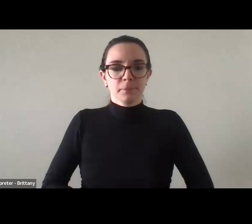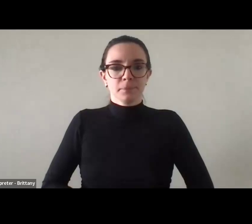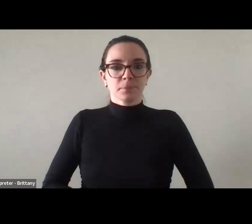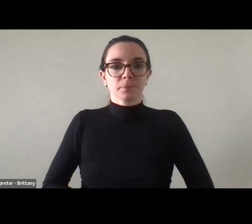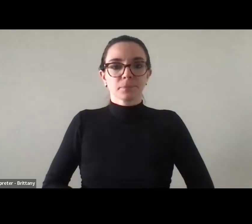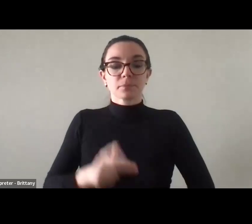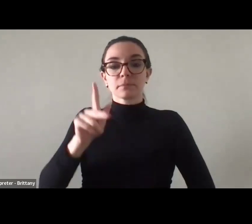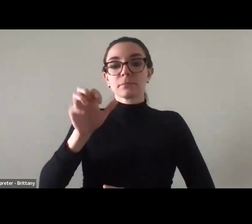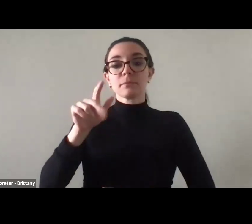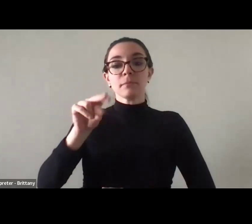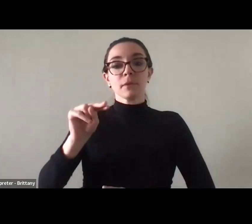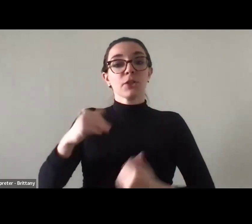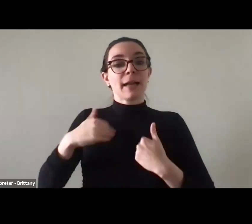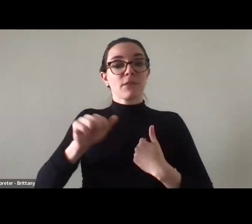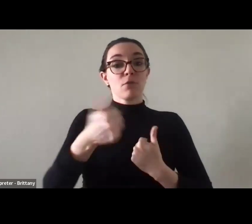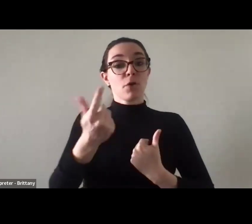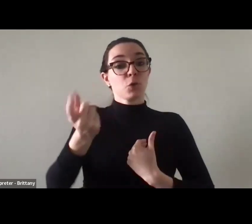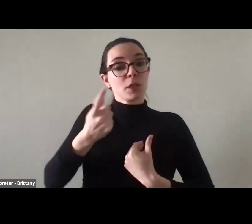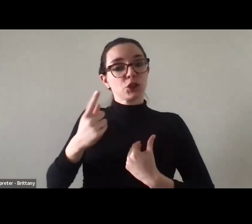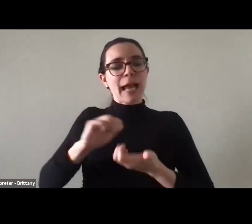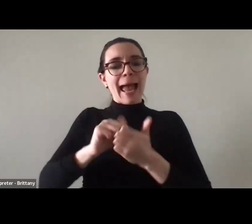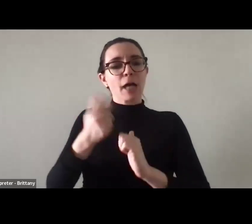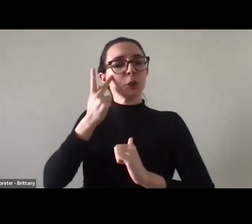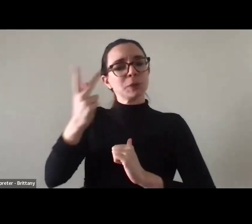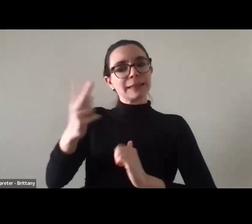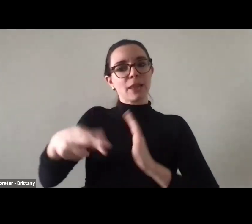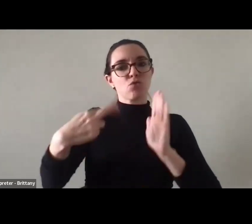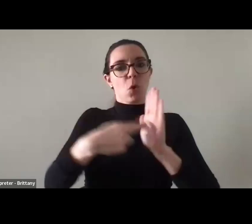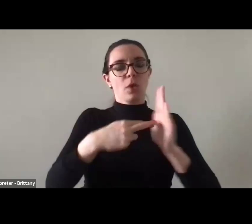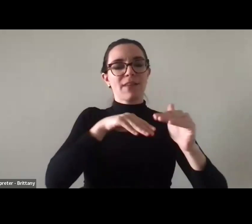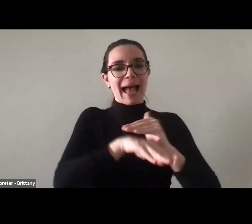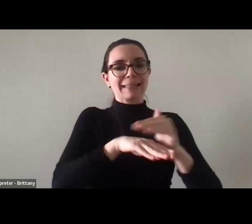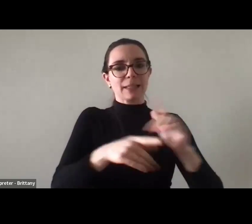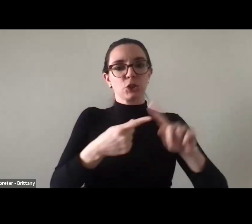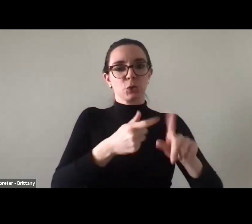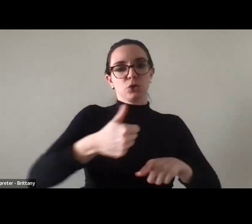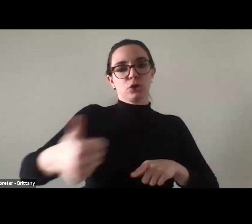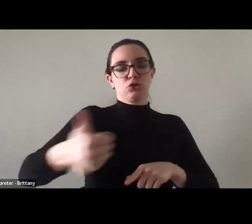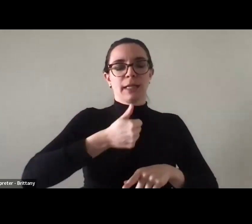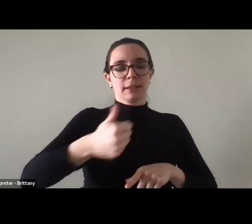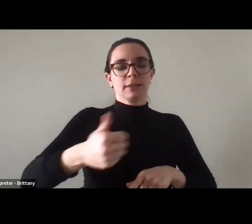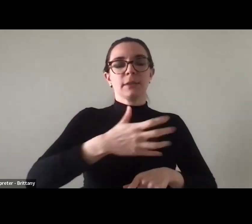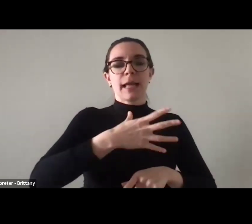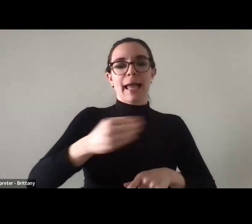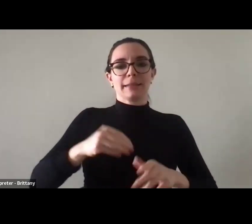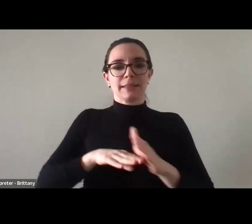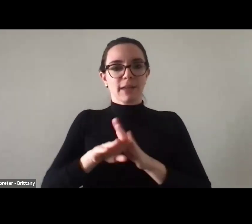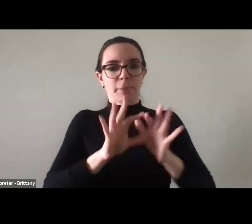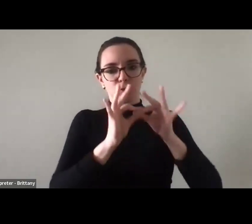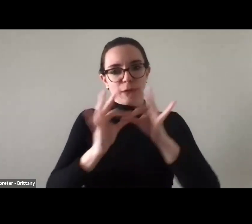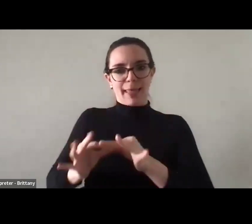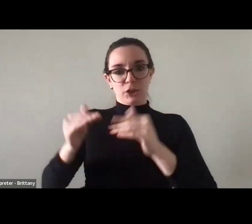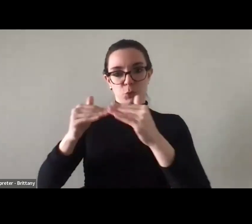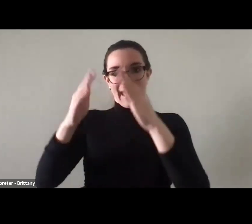Okay, we have another question here. How do you see the role of access to transit-oriented development, housing,